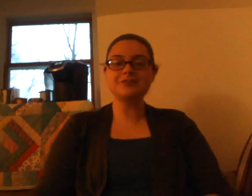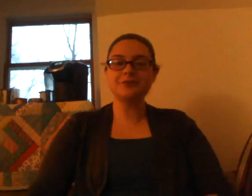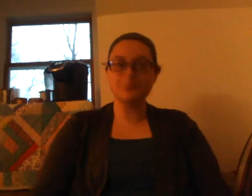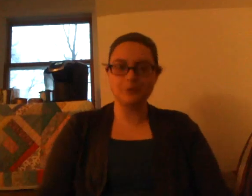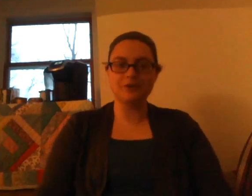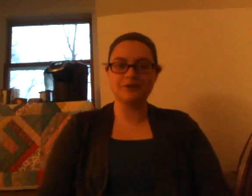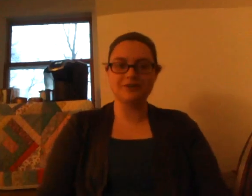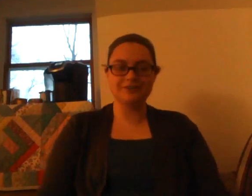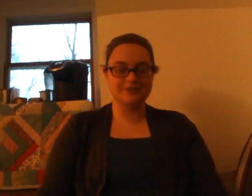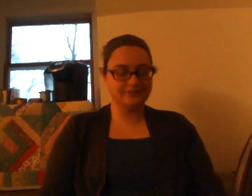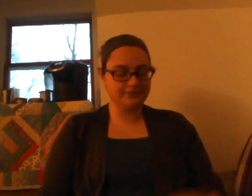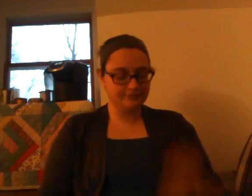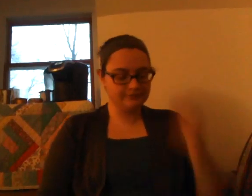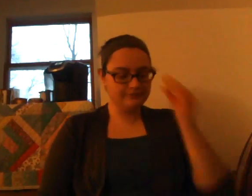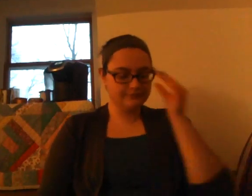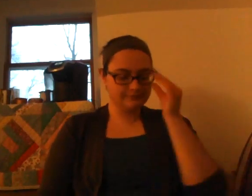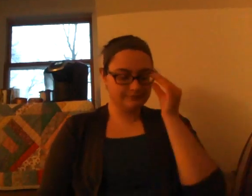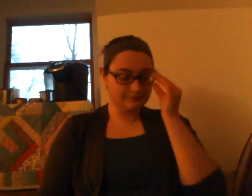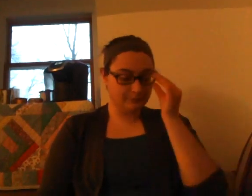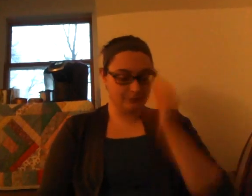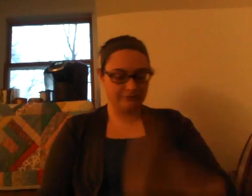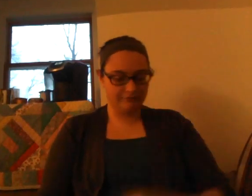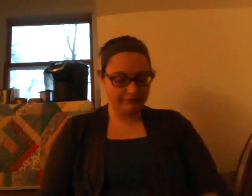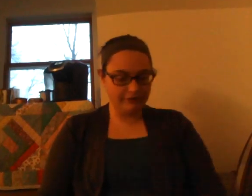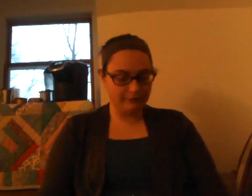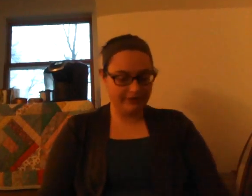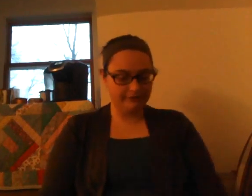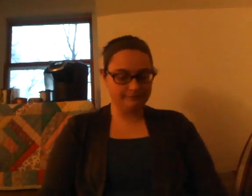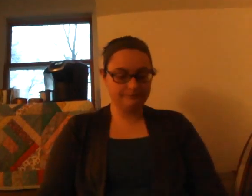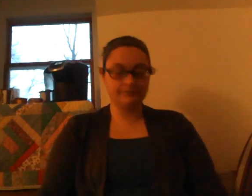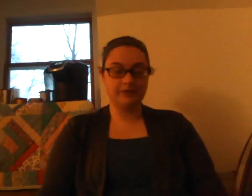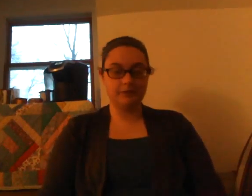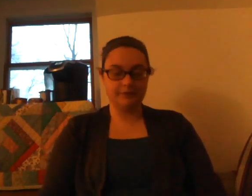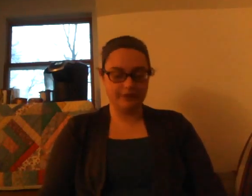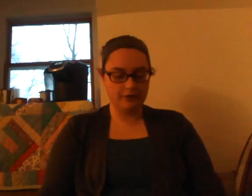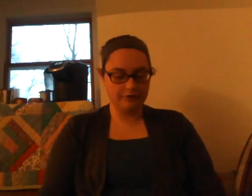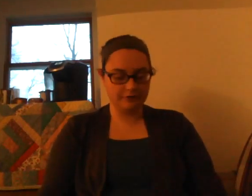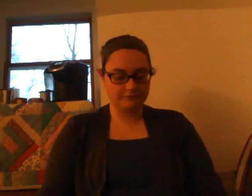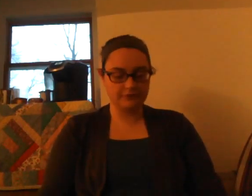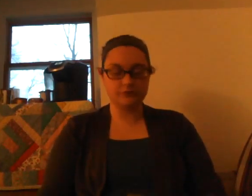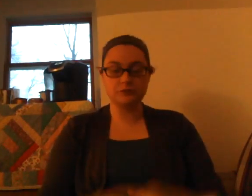practical words. We're doing very well. Here we go. Your first one.